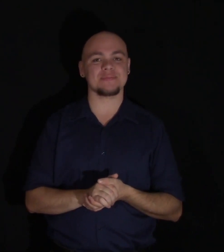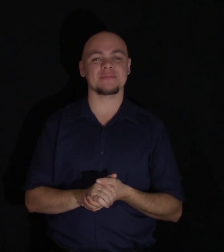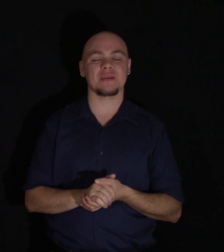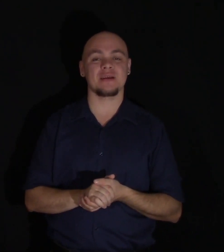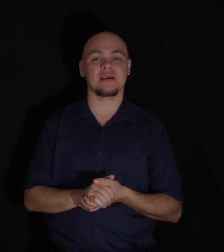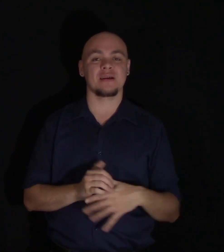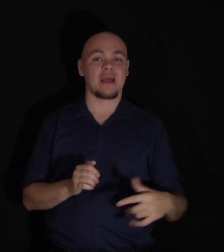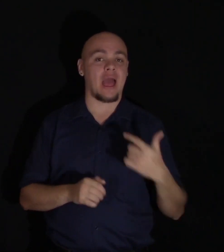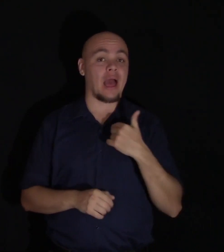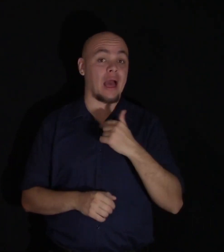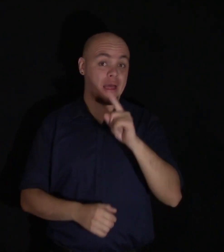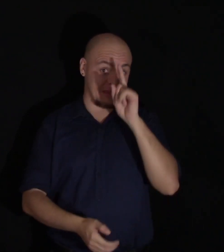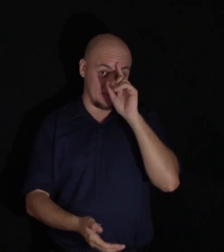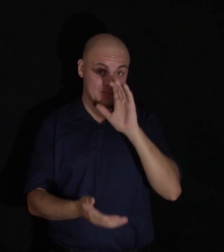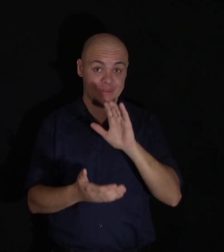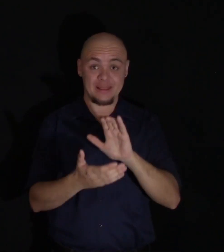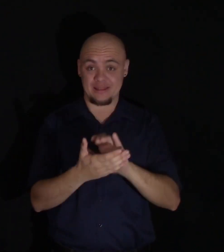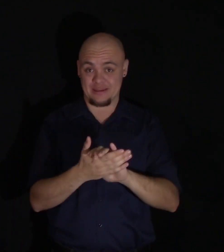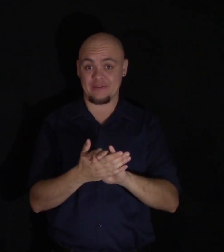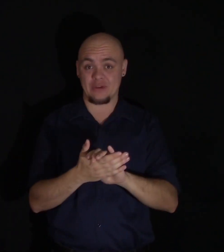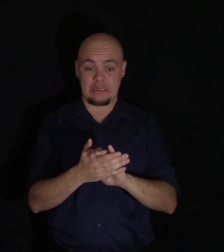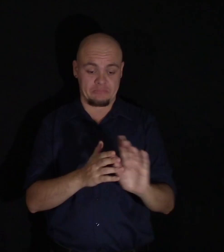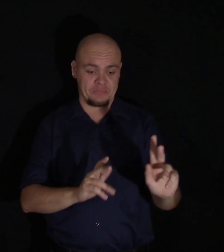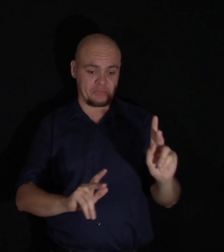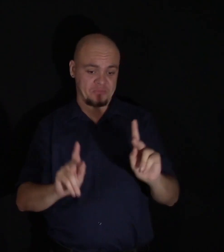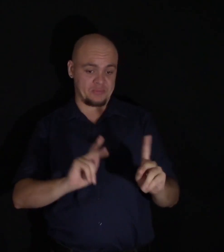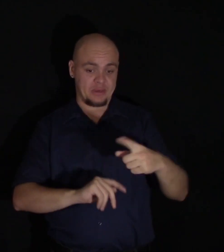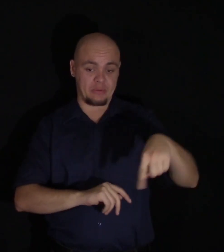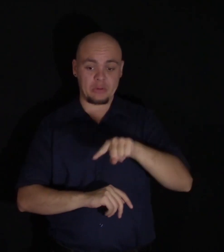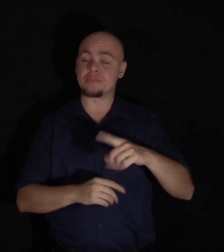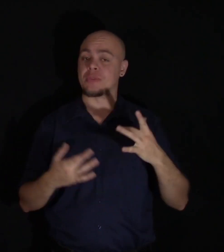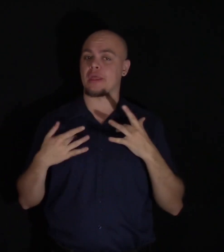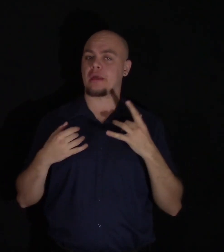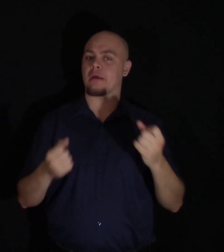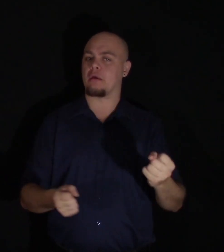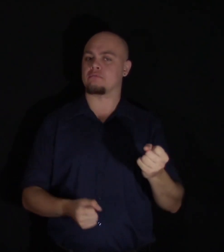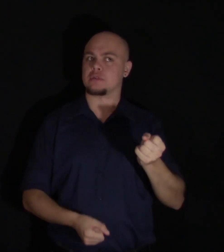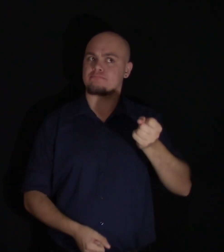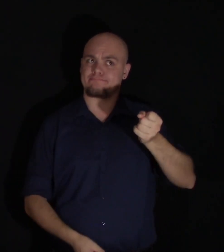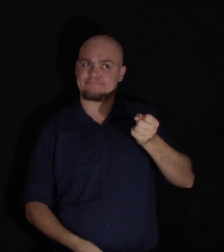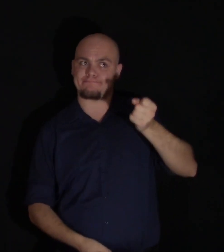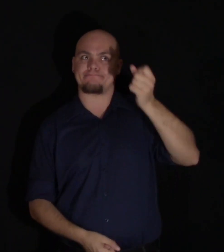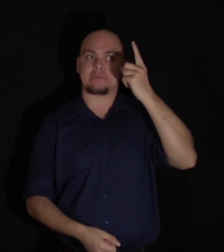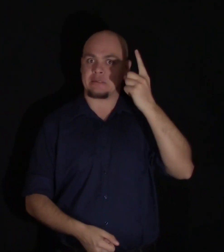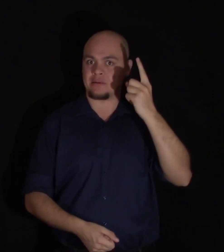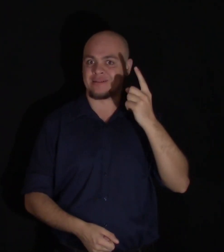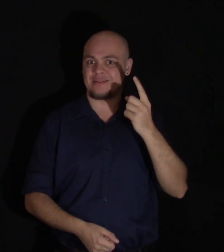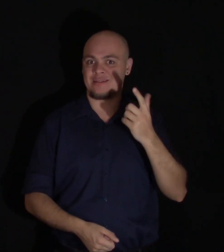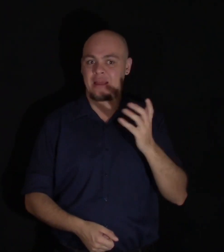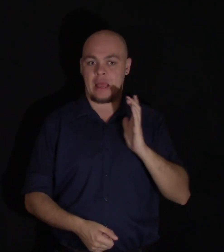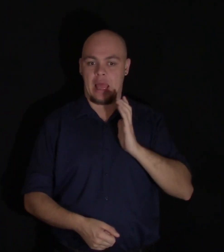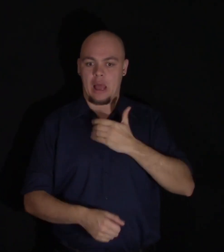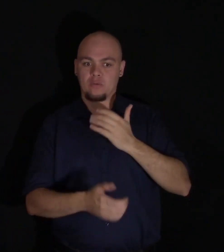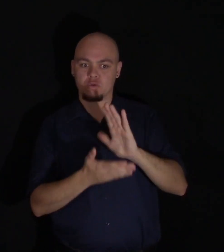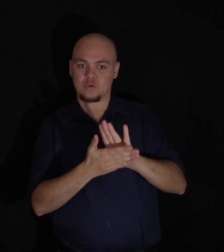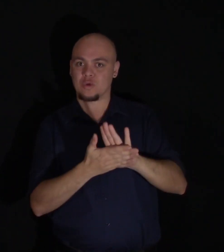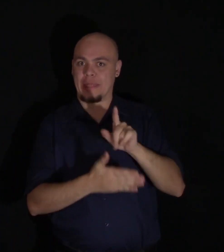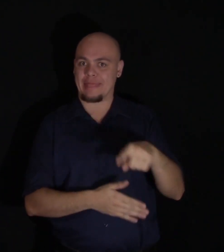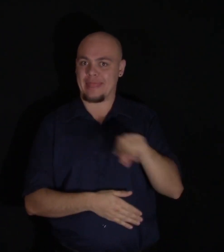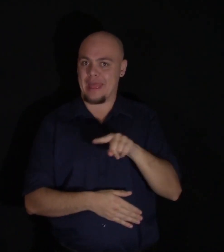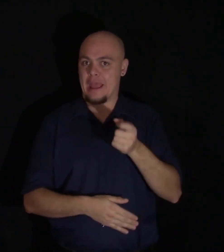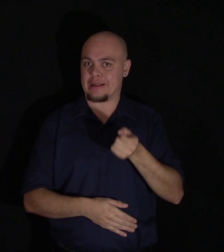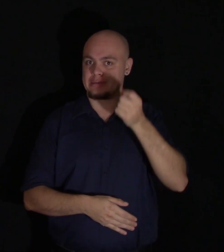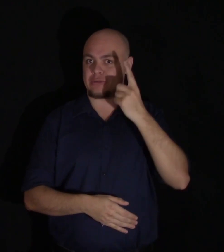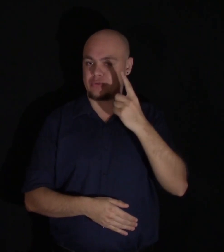I really believe that when people gain this confidence, and we see it all the time at the D School and at IDEO, that they